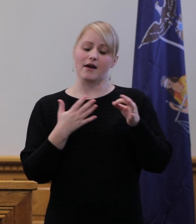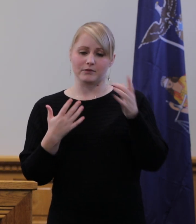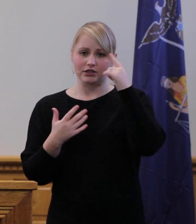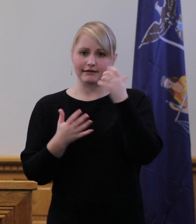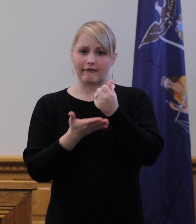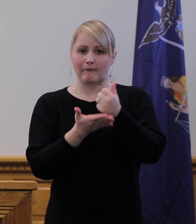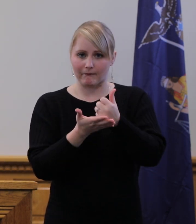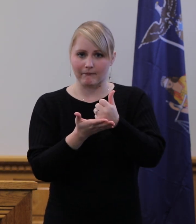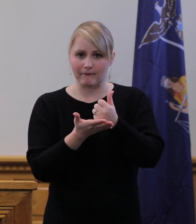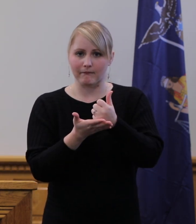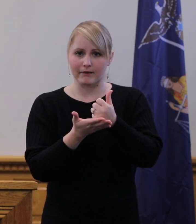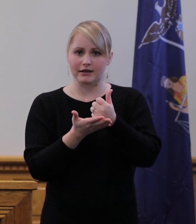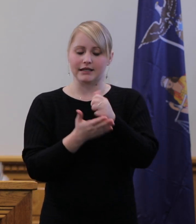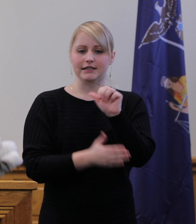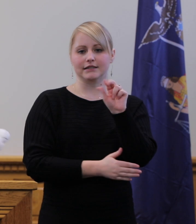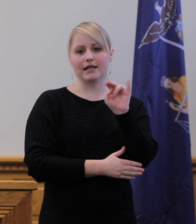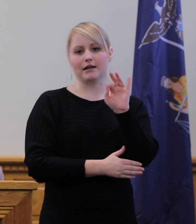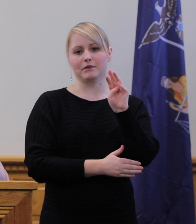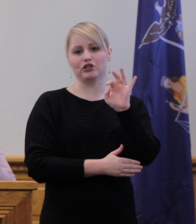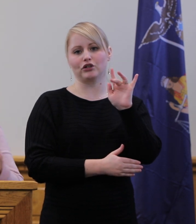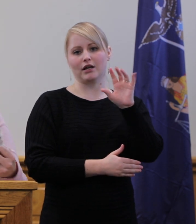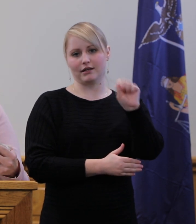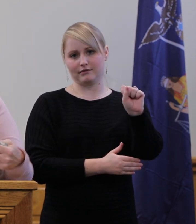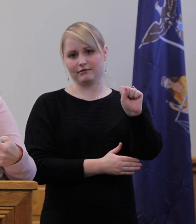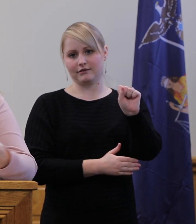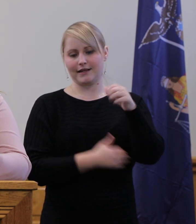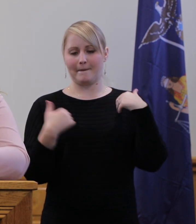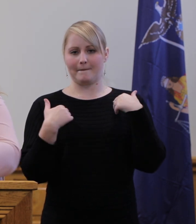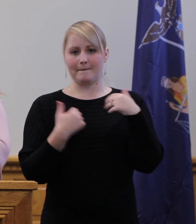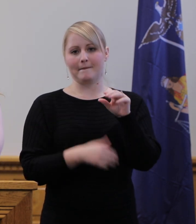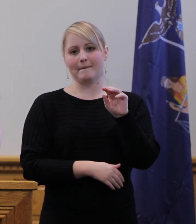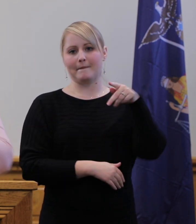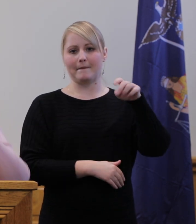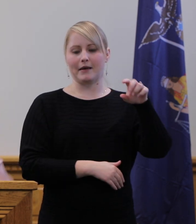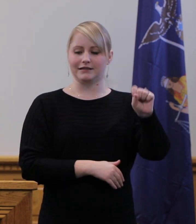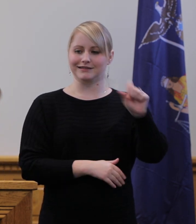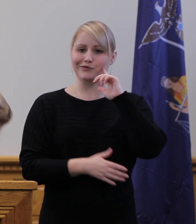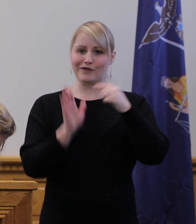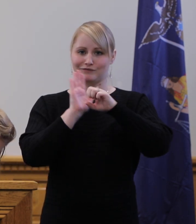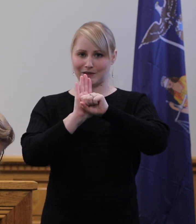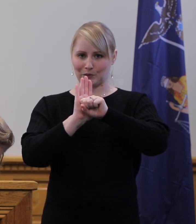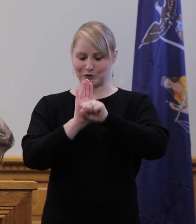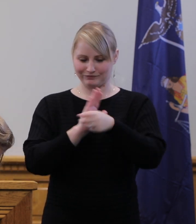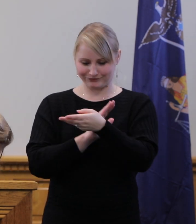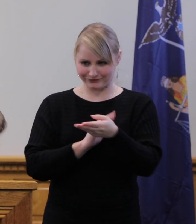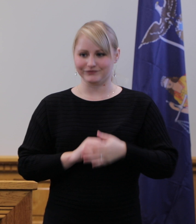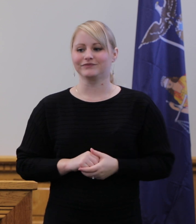Pets. And I have some here to show you. We have a sample of a kitten